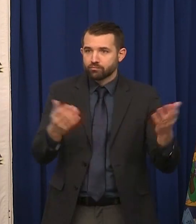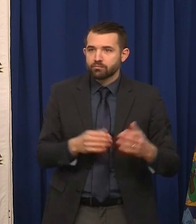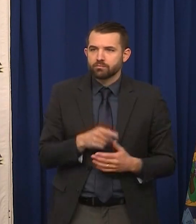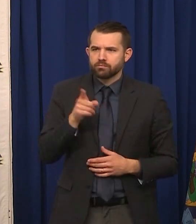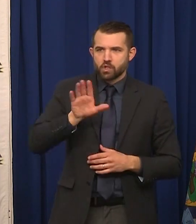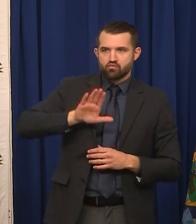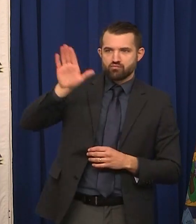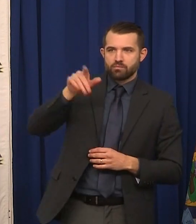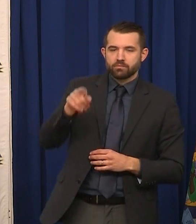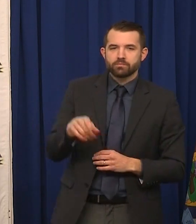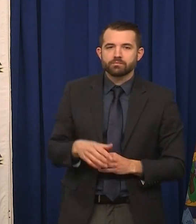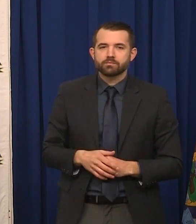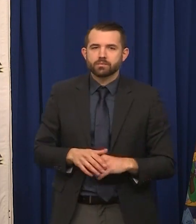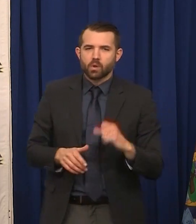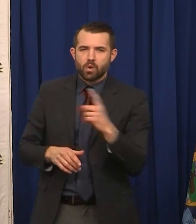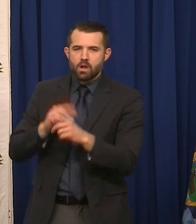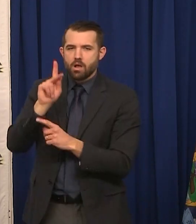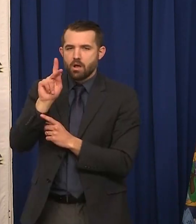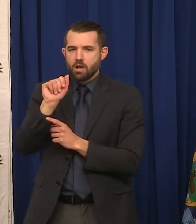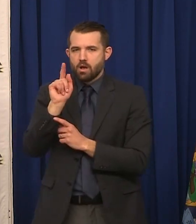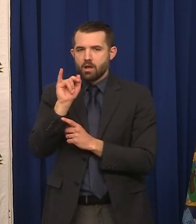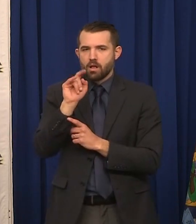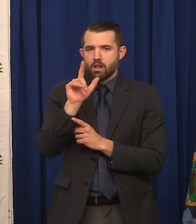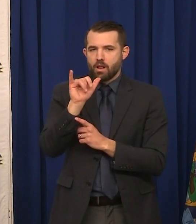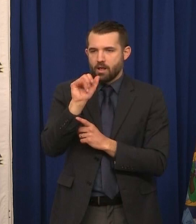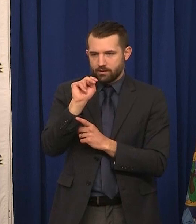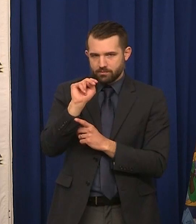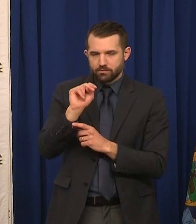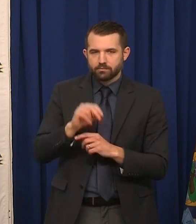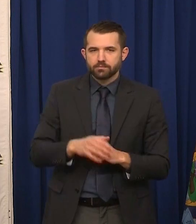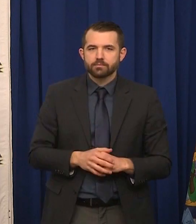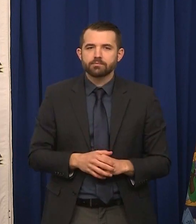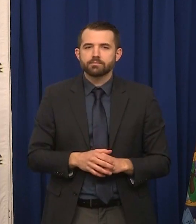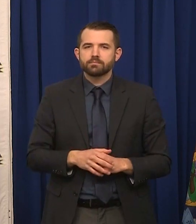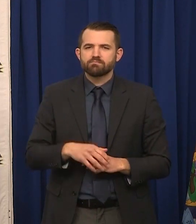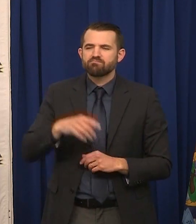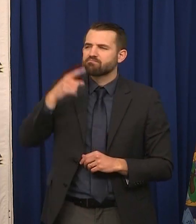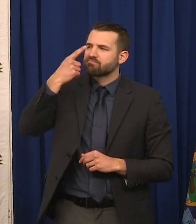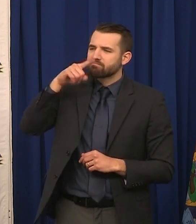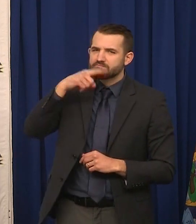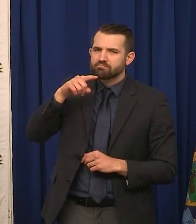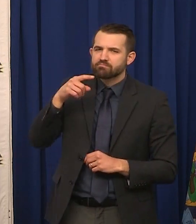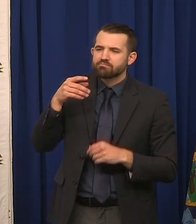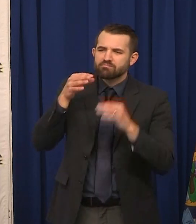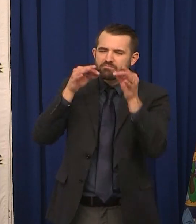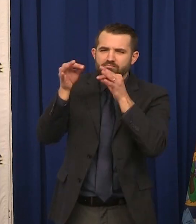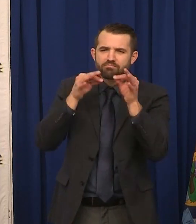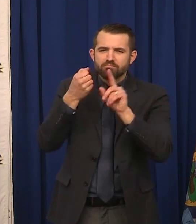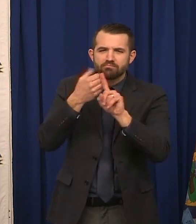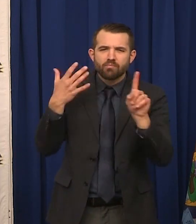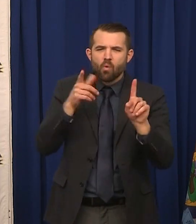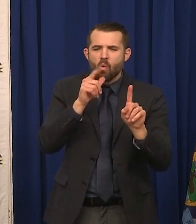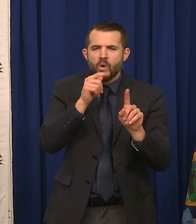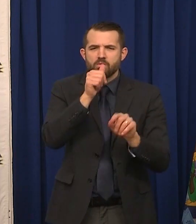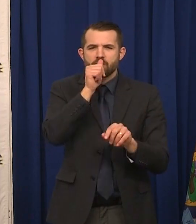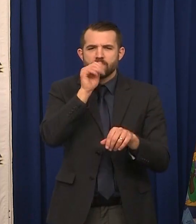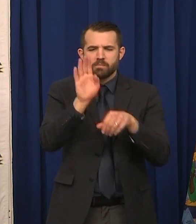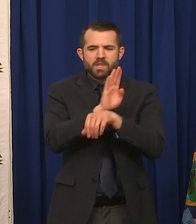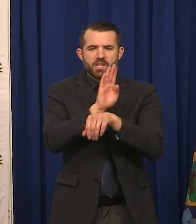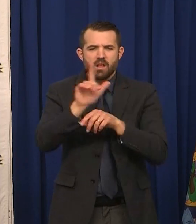you give us a little more details about the third-party group that you were looking to send these samples to? And I guess, like,